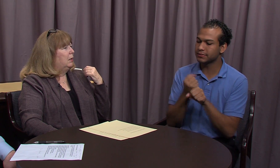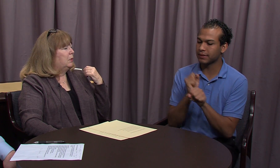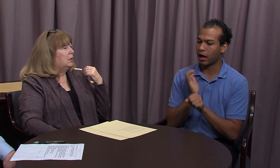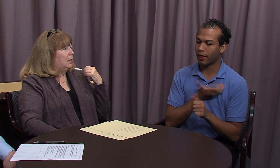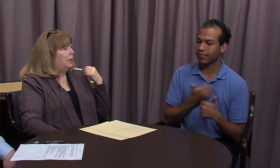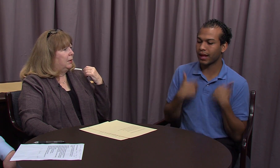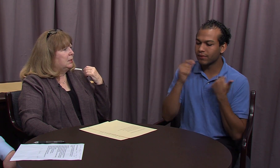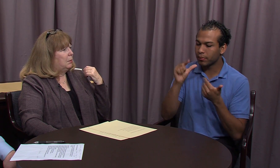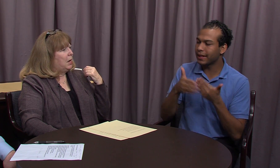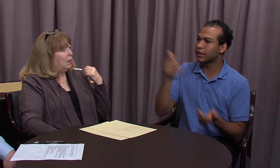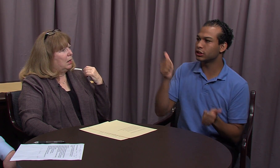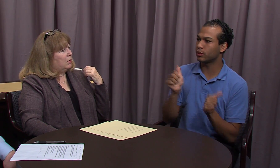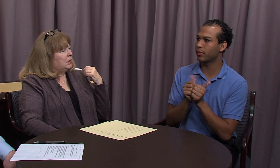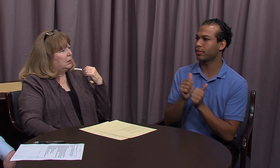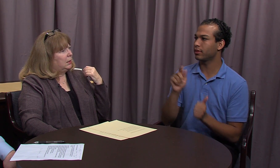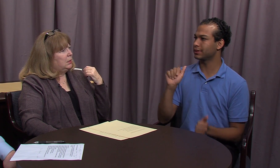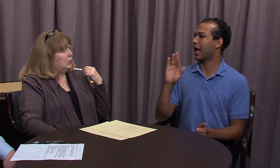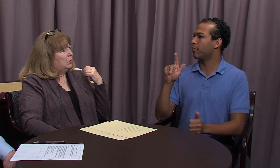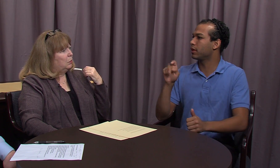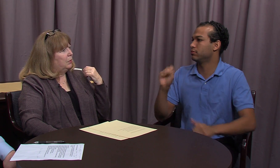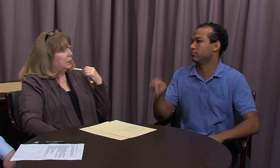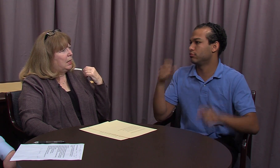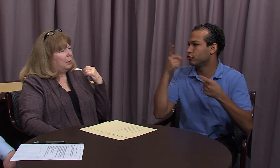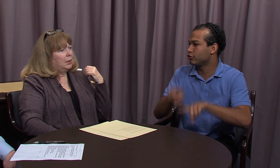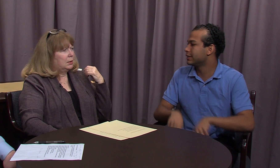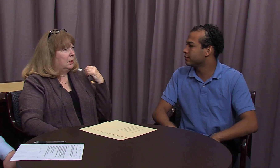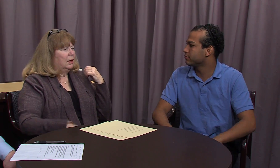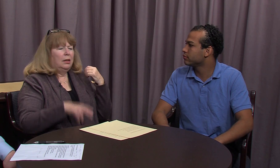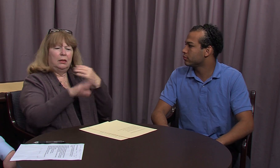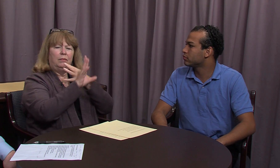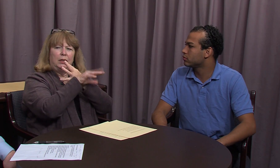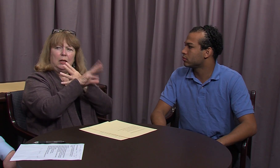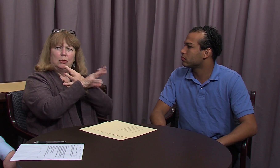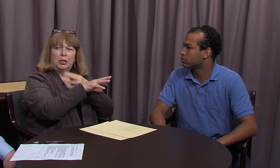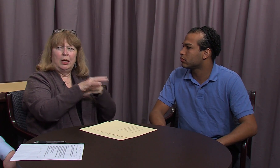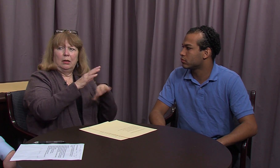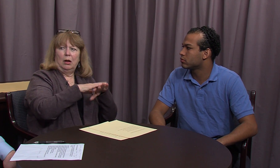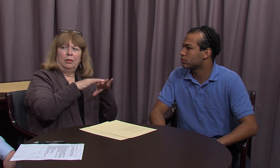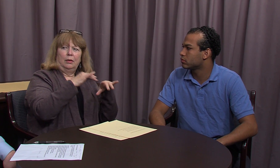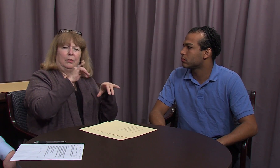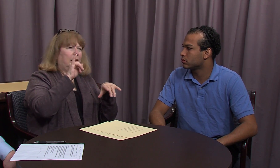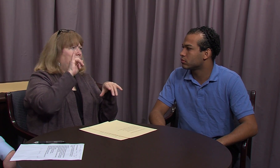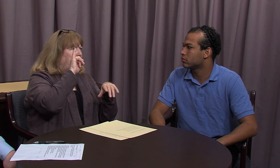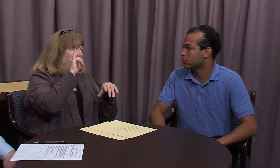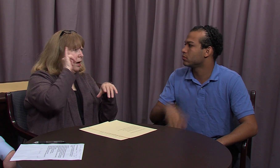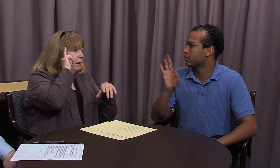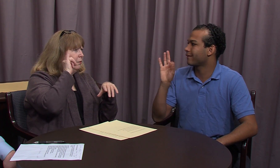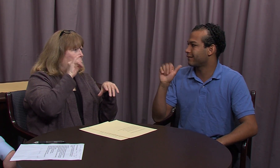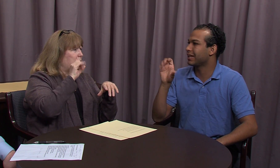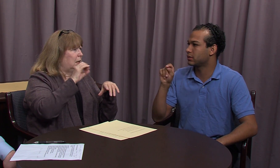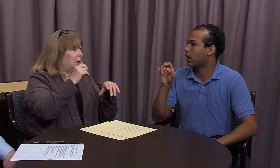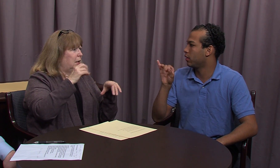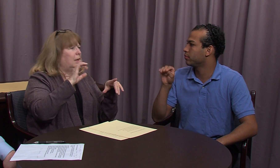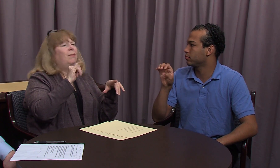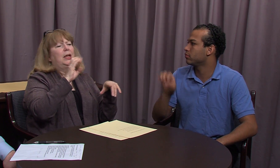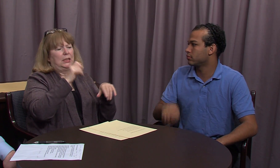there's a lot of things that make our lives a little easier with the tablets. The video chat on the iPhones, the